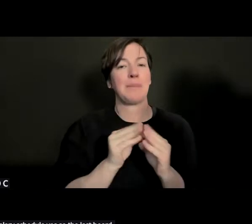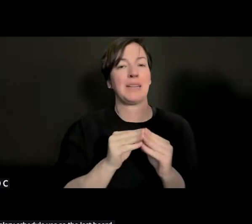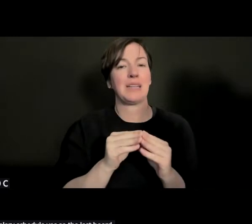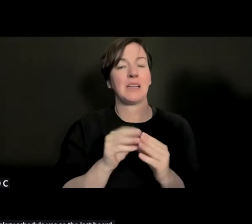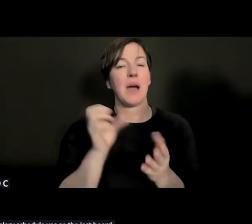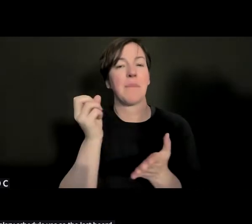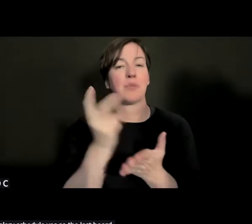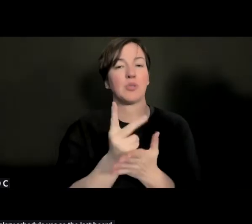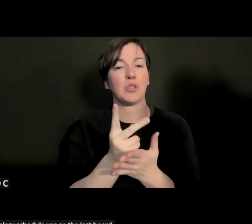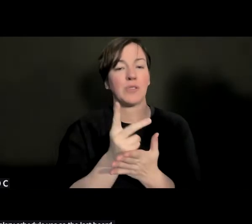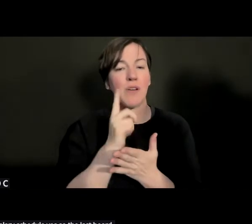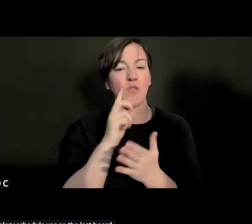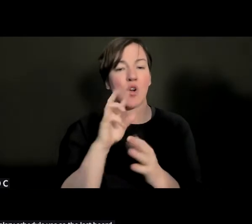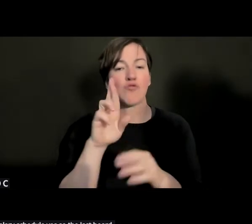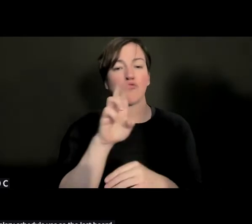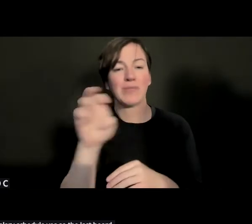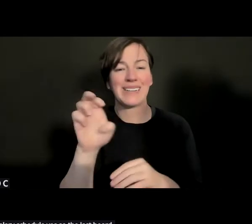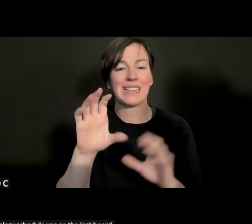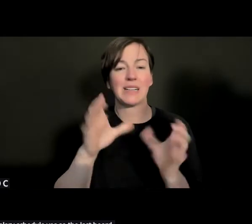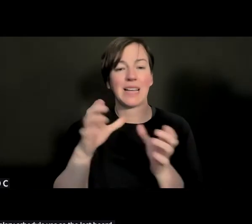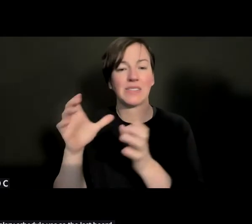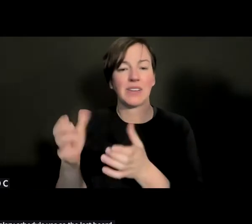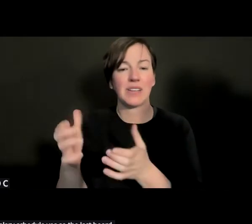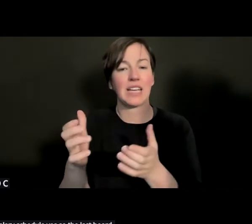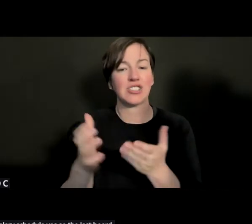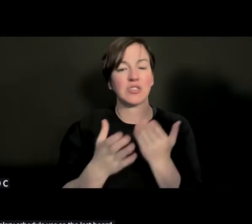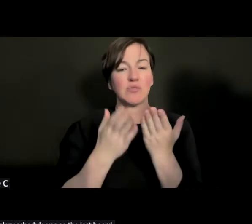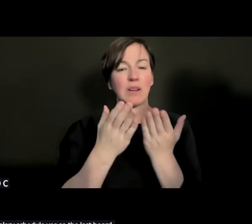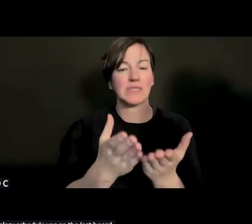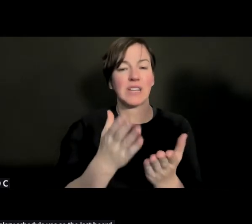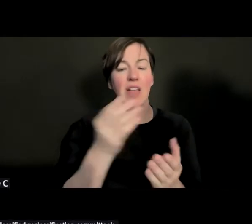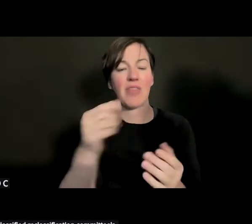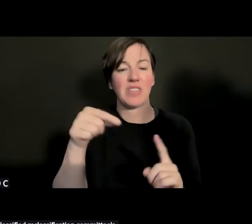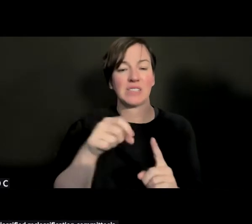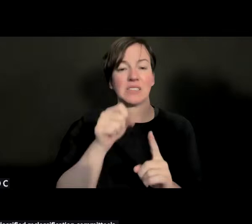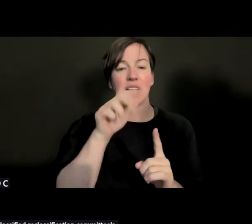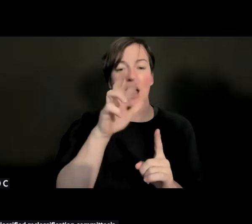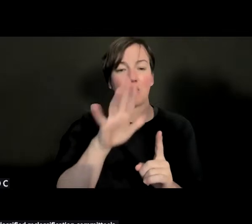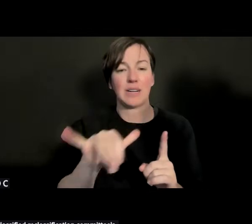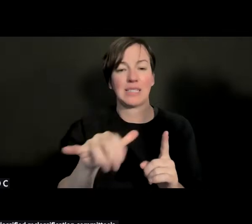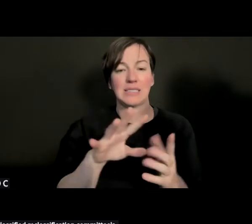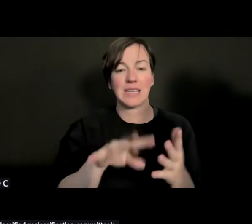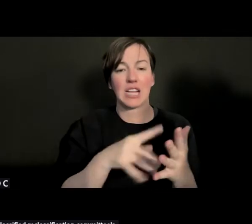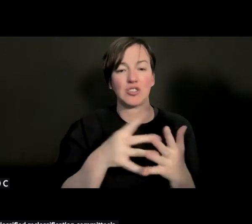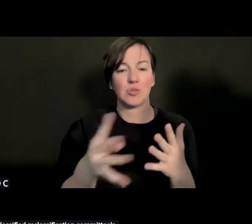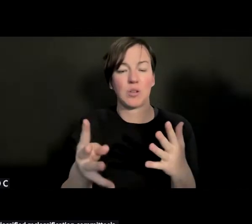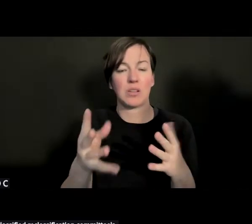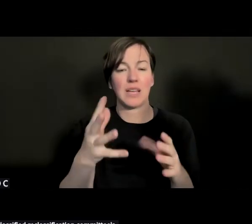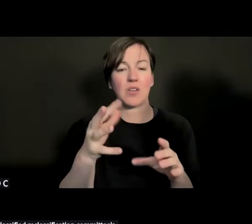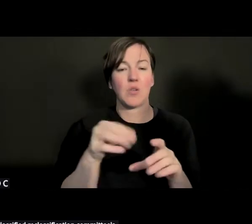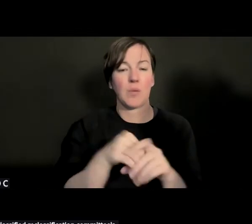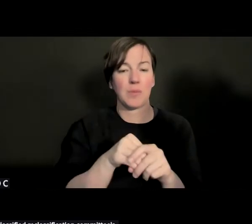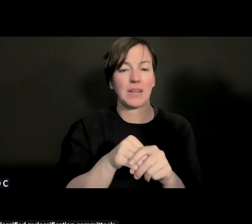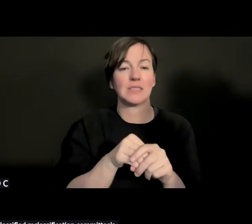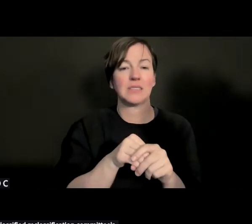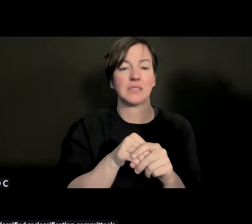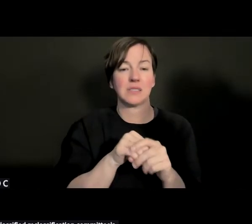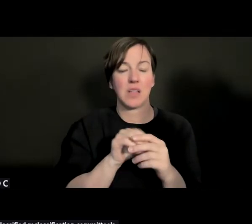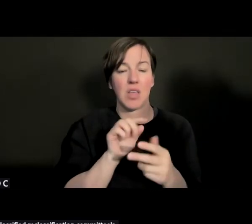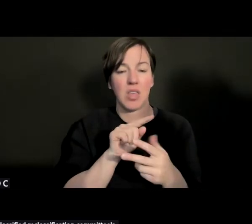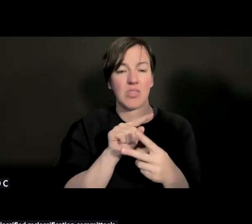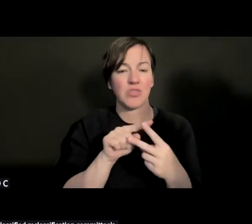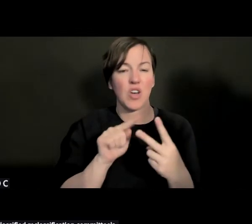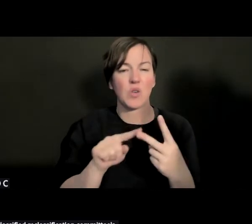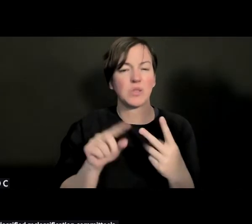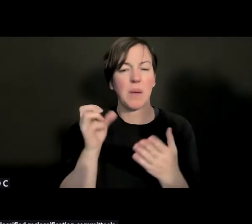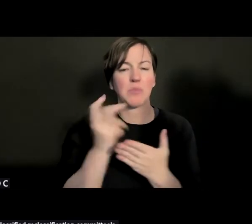classified reclassification committee's recommendations, and this salary schedule just incorporates those approved